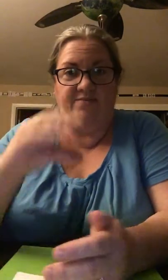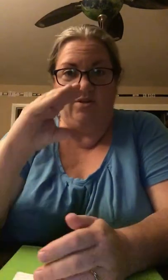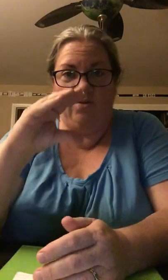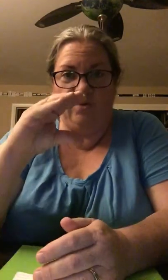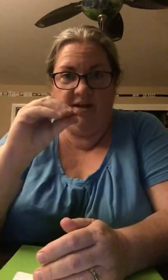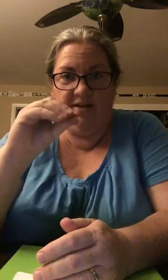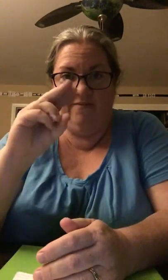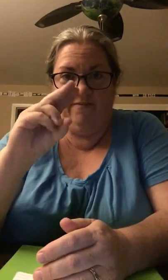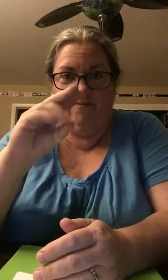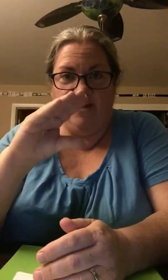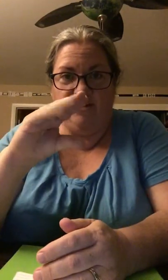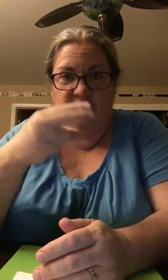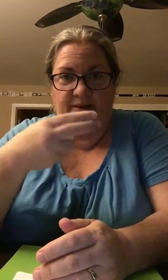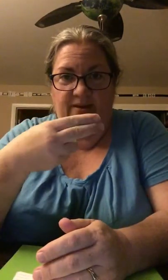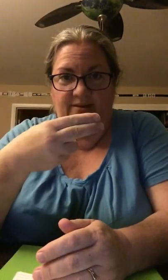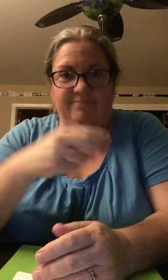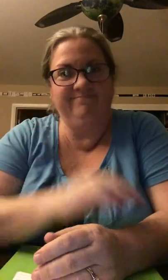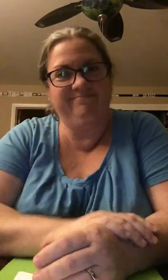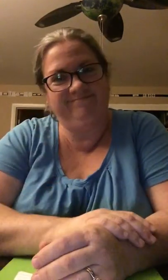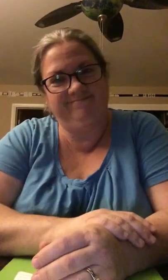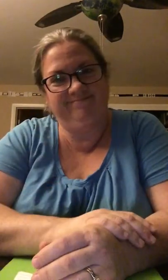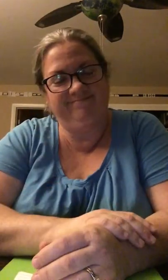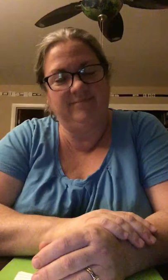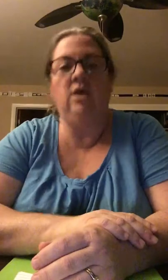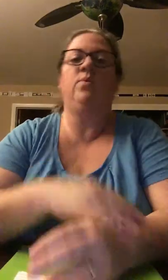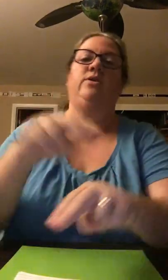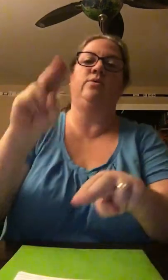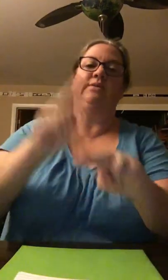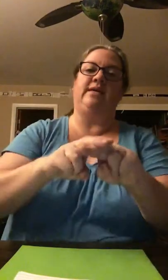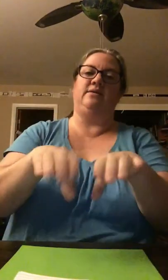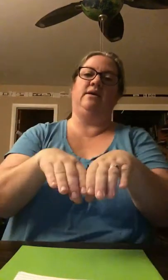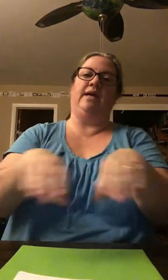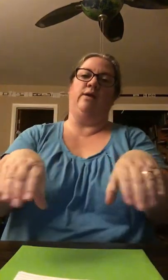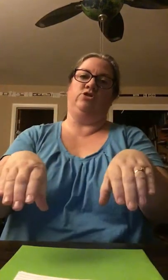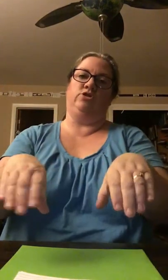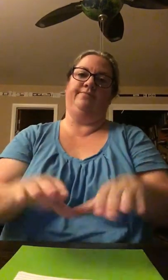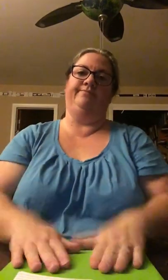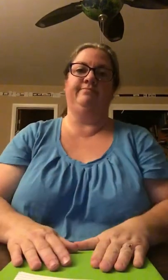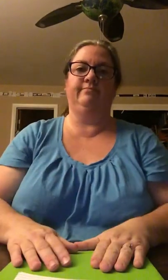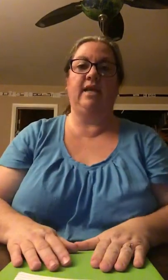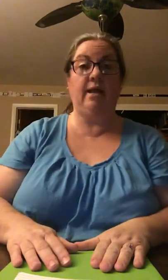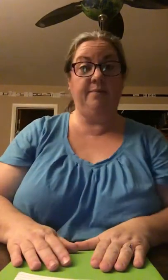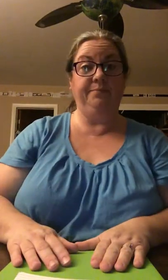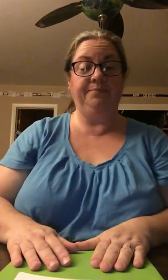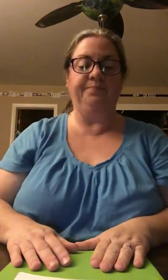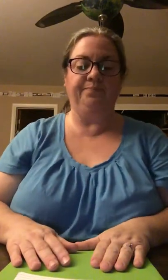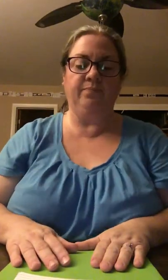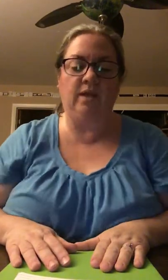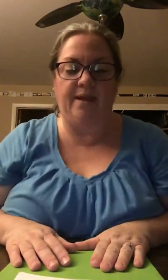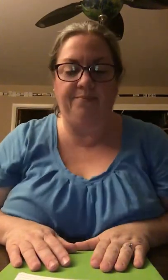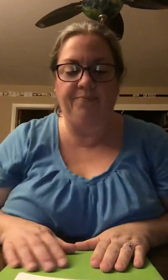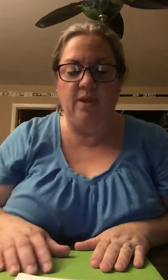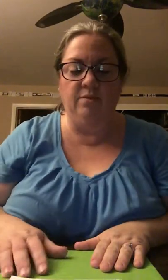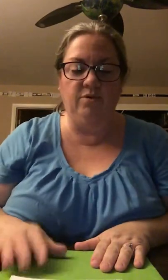to finger spell it, we do sit, couch. Got it? Okay, moving